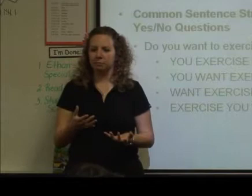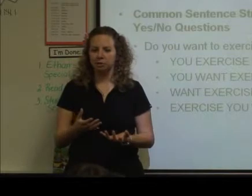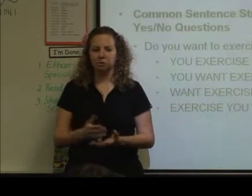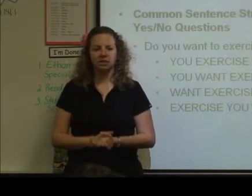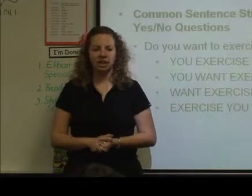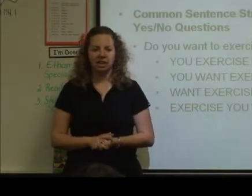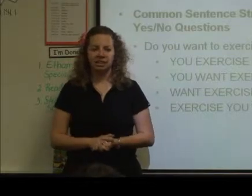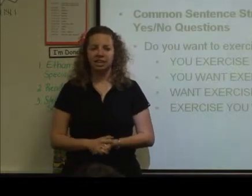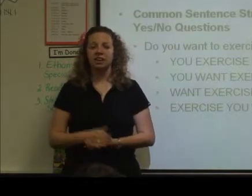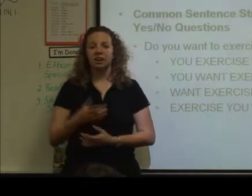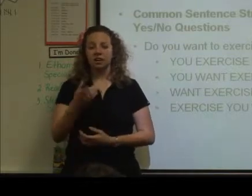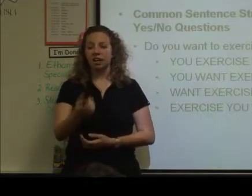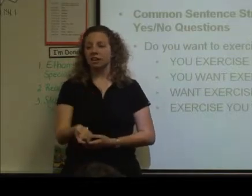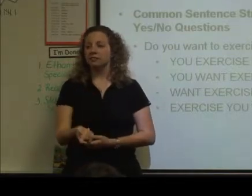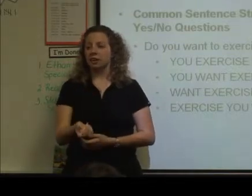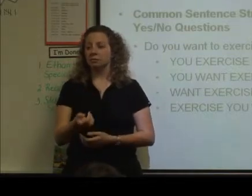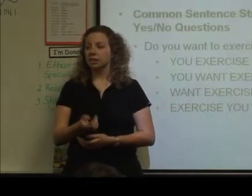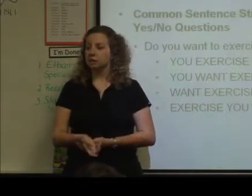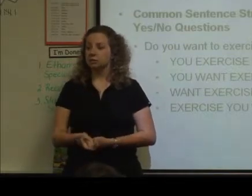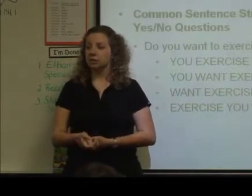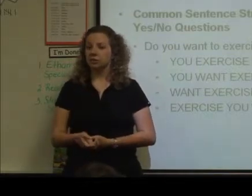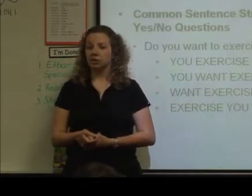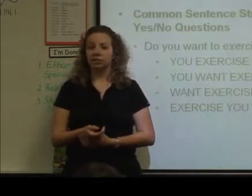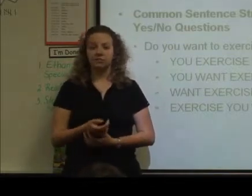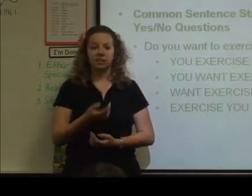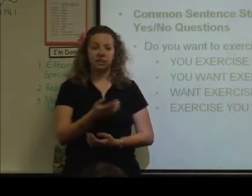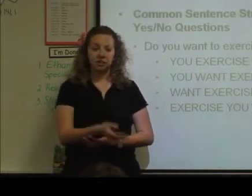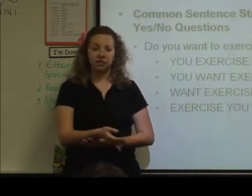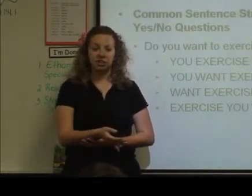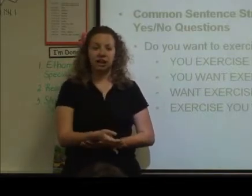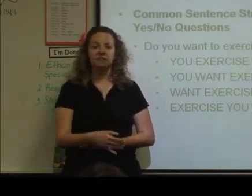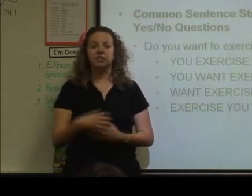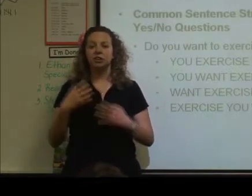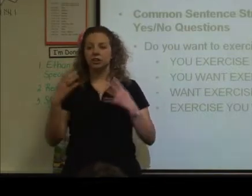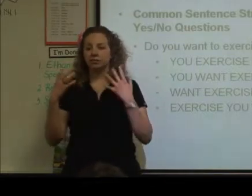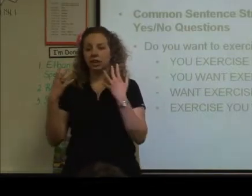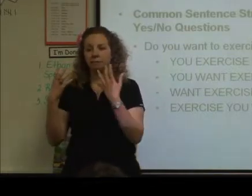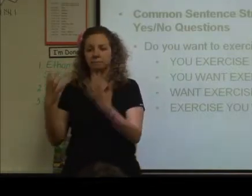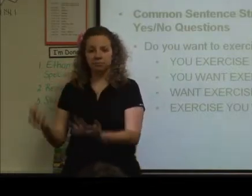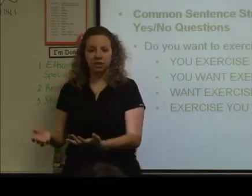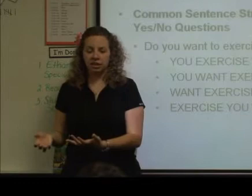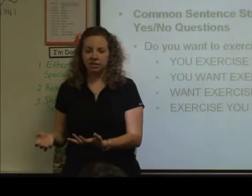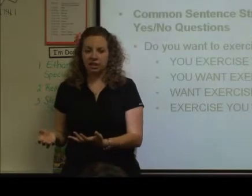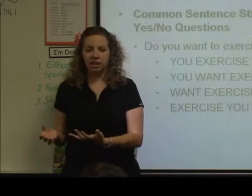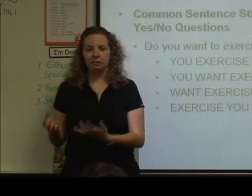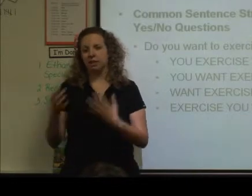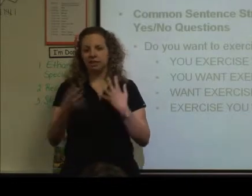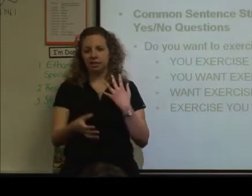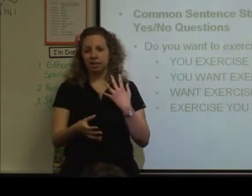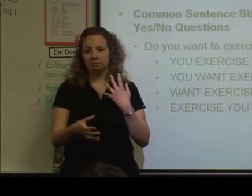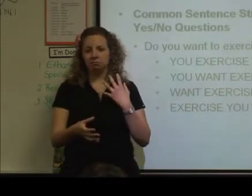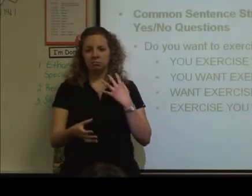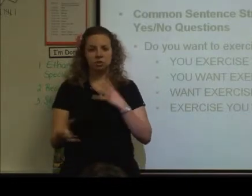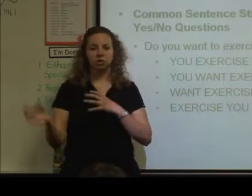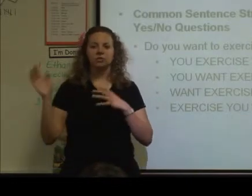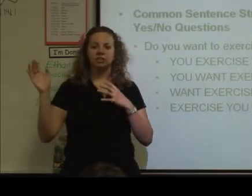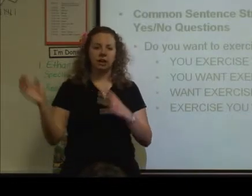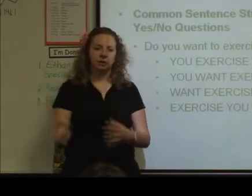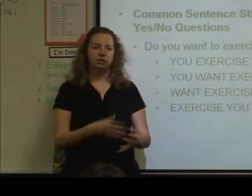up a new one, that kind of thing. A lot of kids, whenever they find out that they're deaf, then they'll give them a sign name at that time. So then that way you